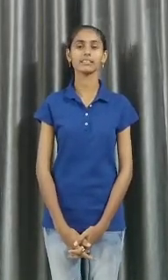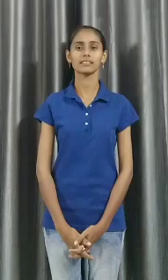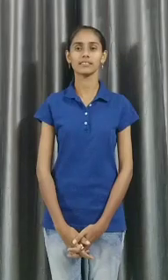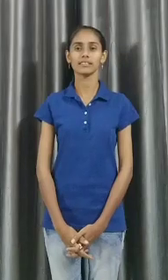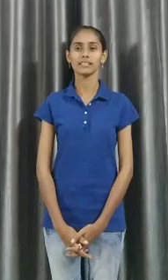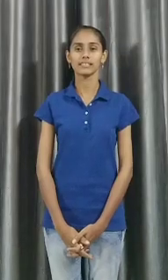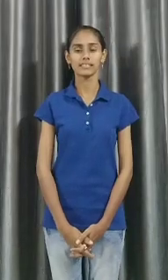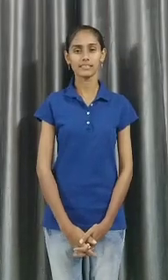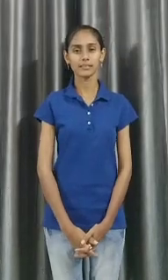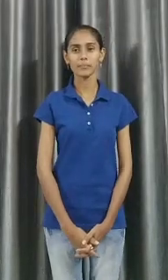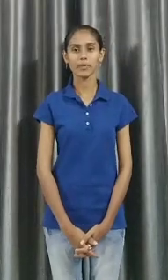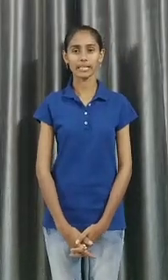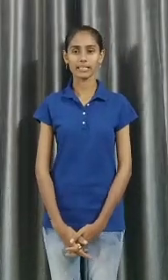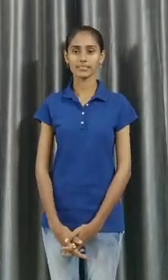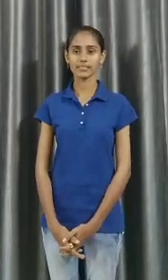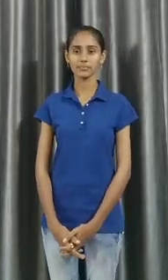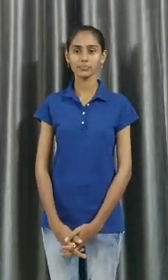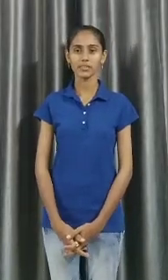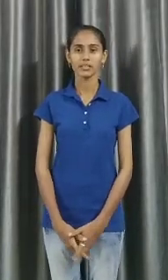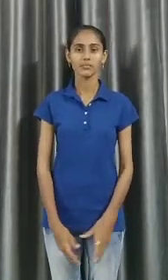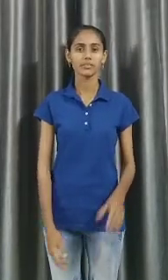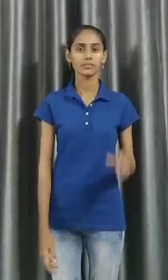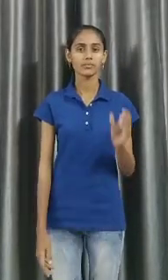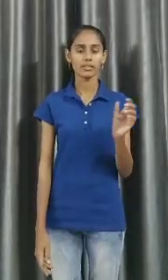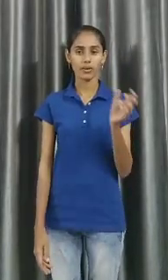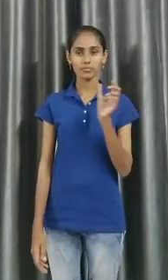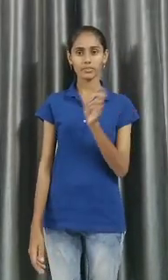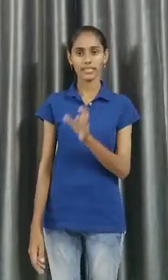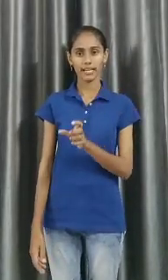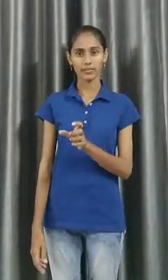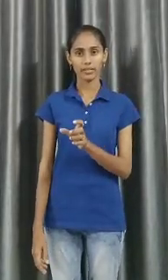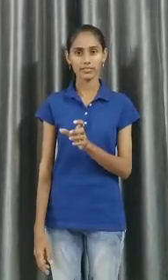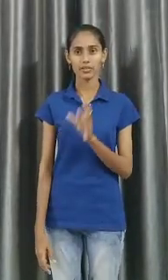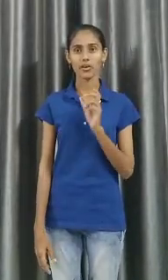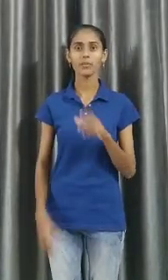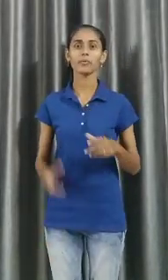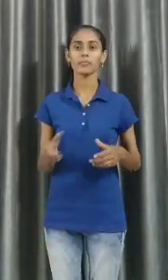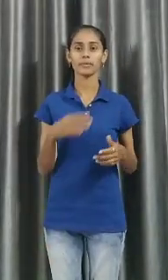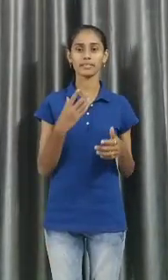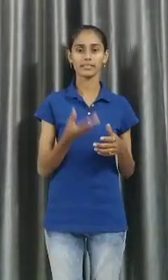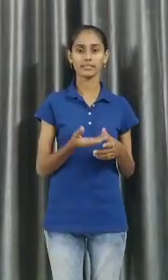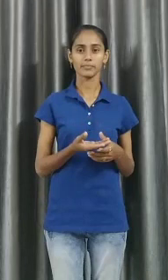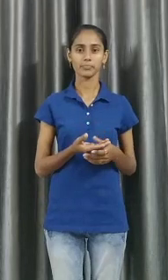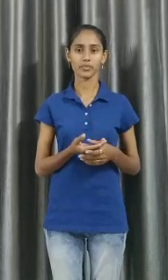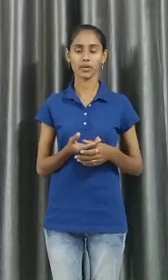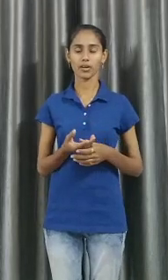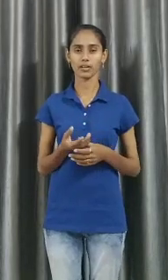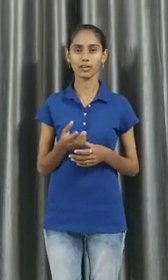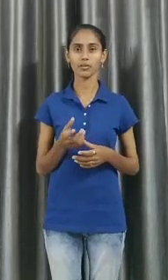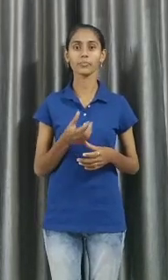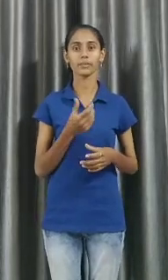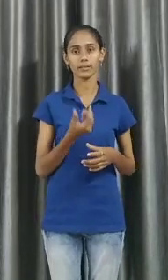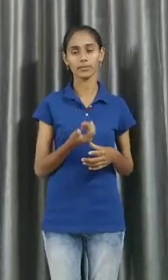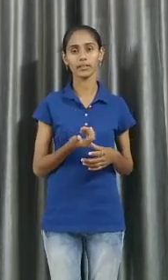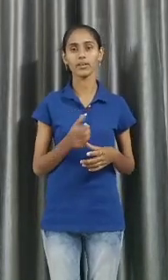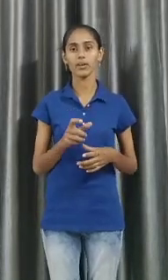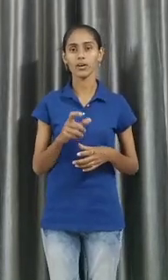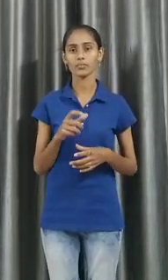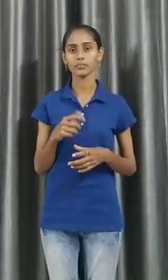Inheritance is a mechanism which one object acquires all properties or behavior of